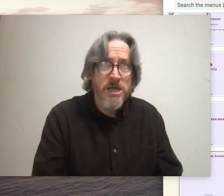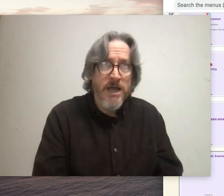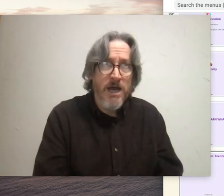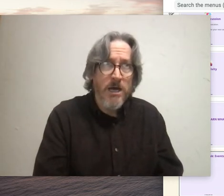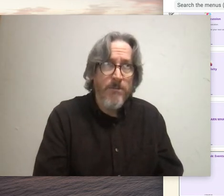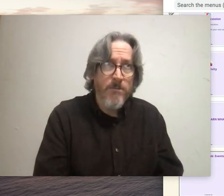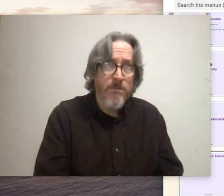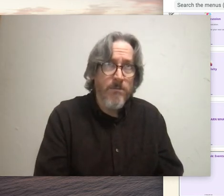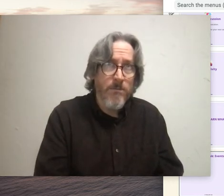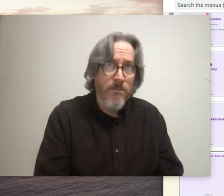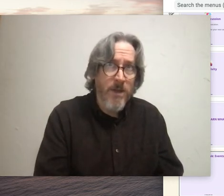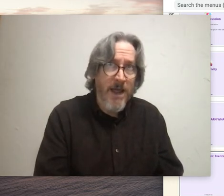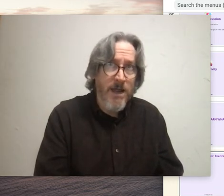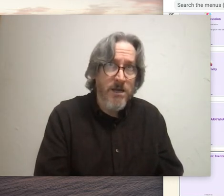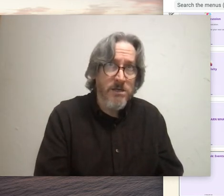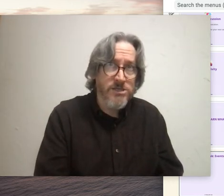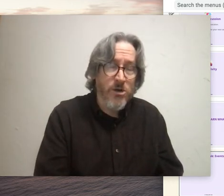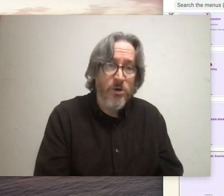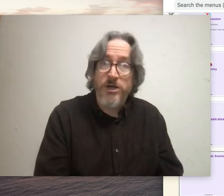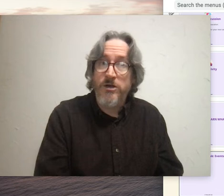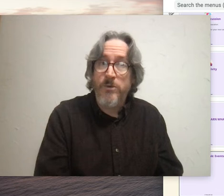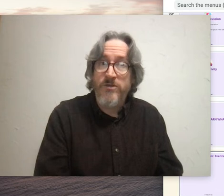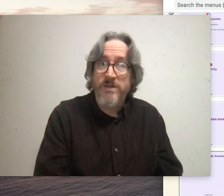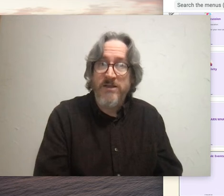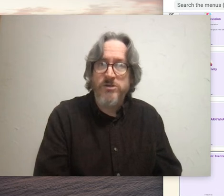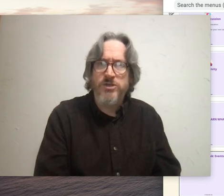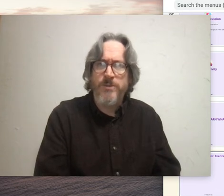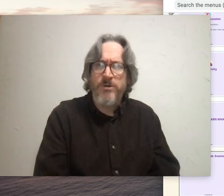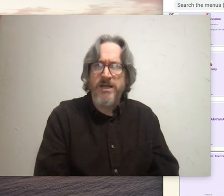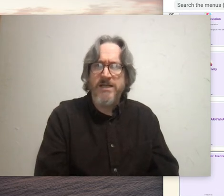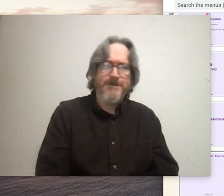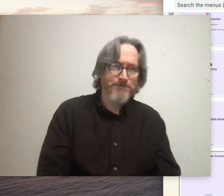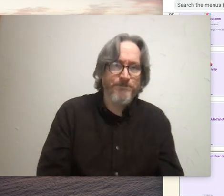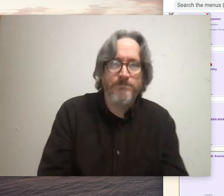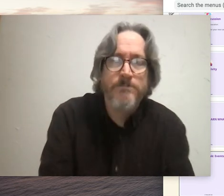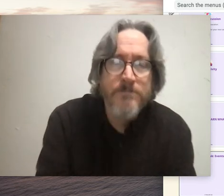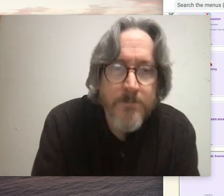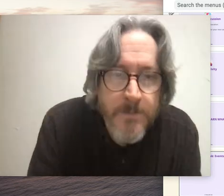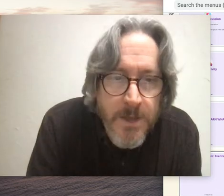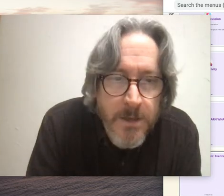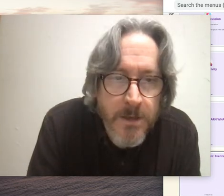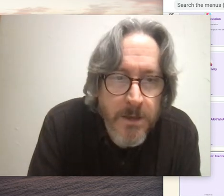starters and start working your way through that. Those should be pretty easy.